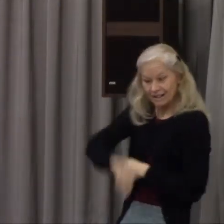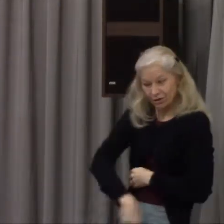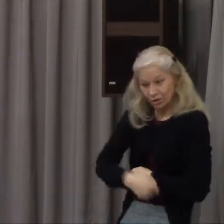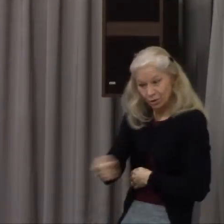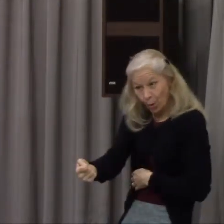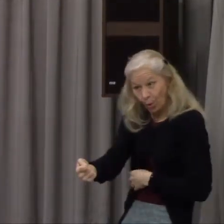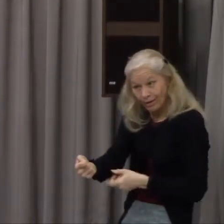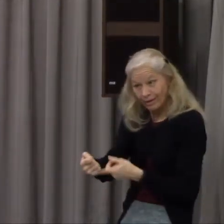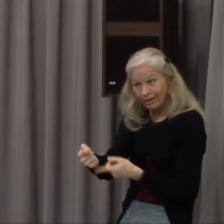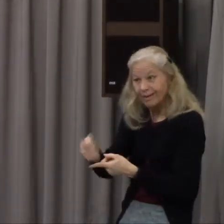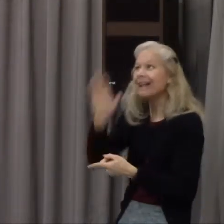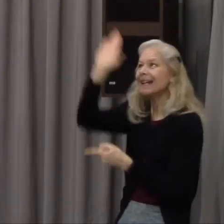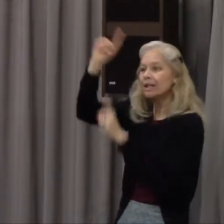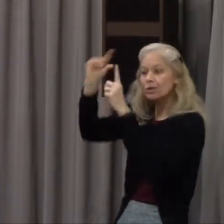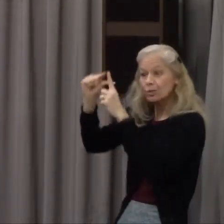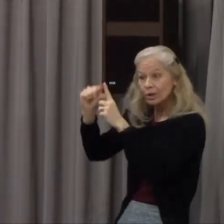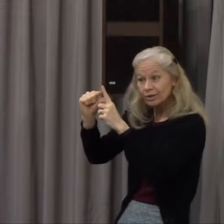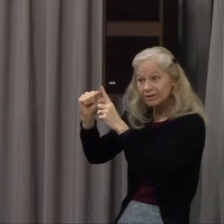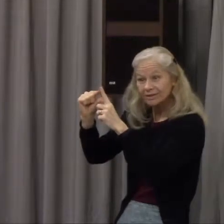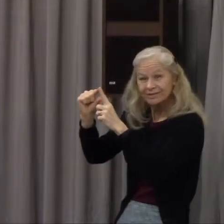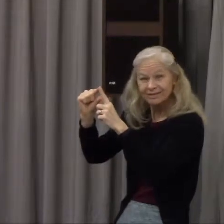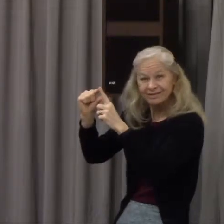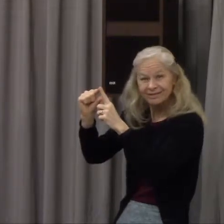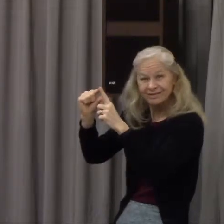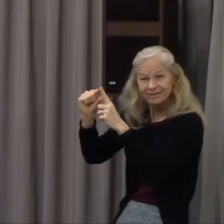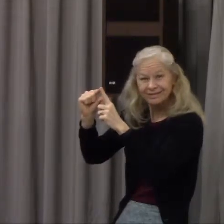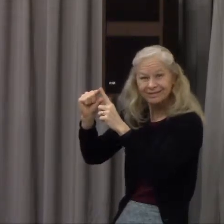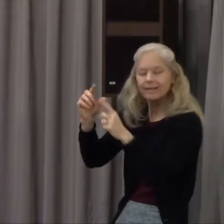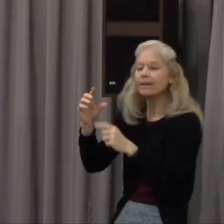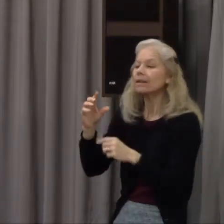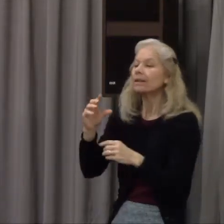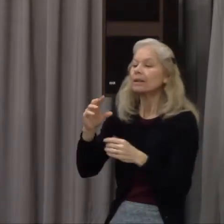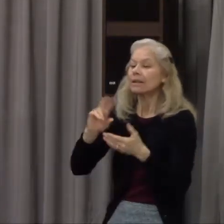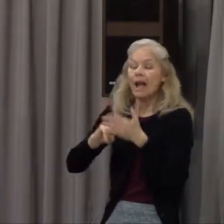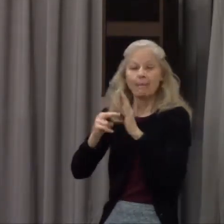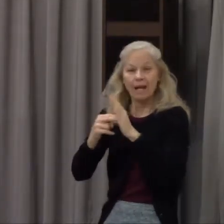The Word of God is a piercing sword to convict.